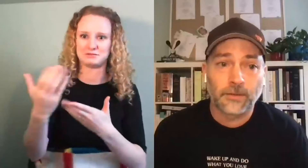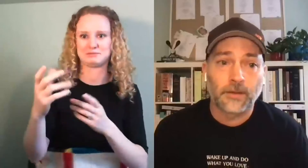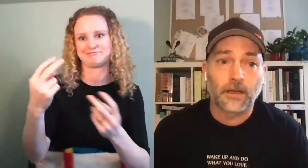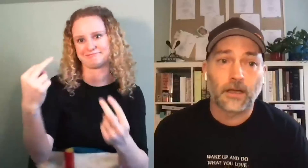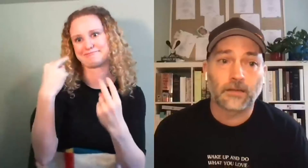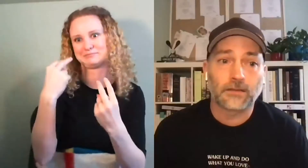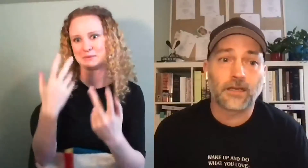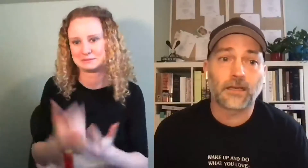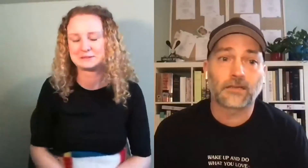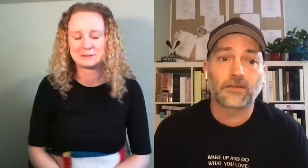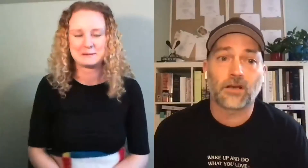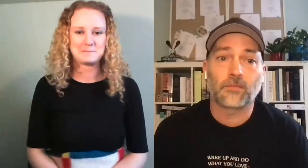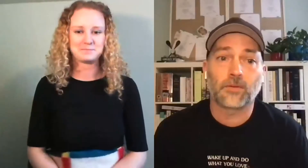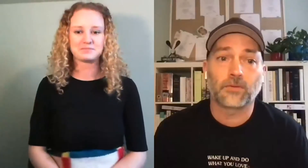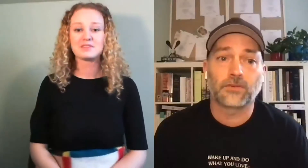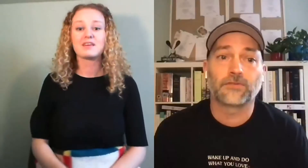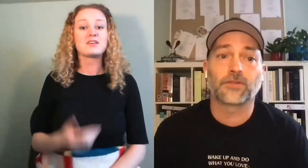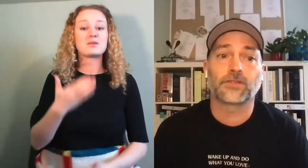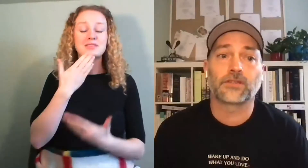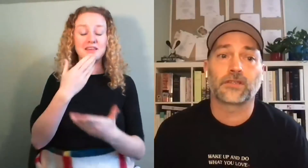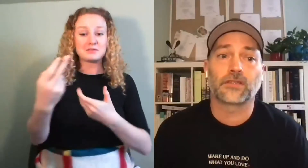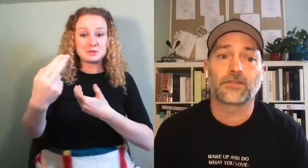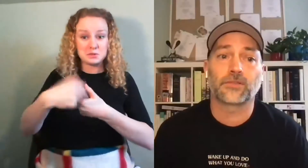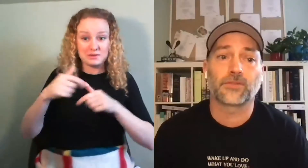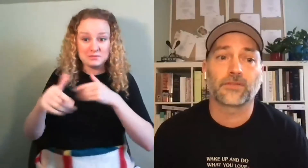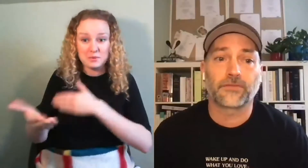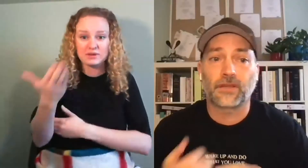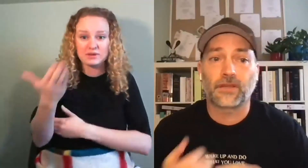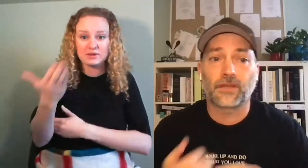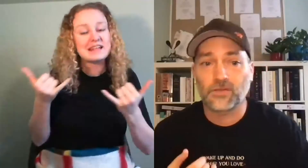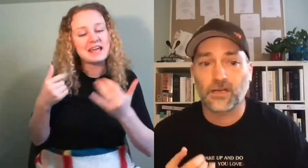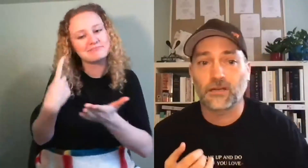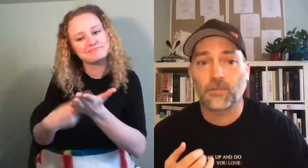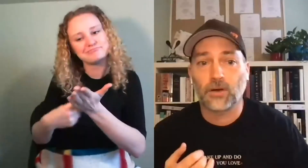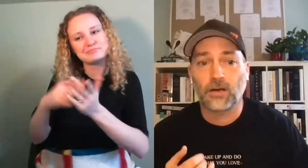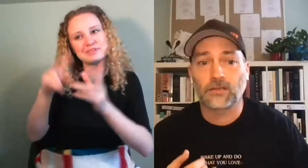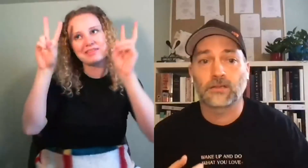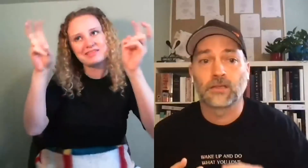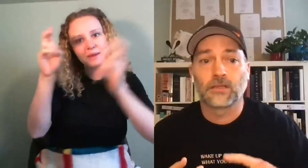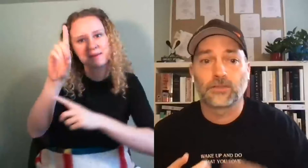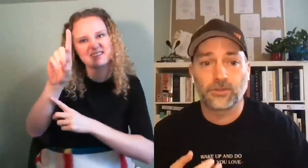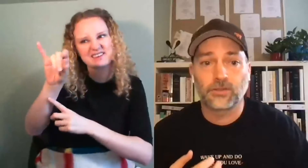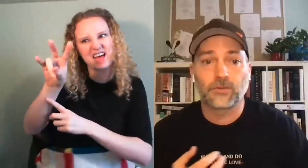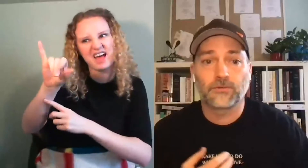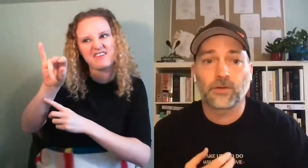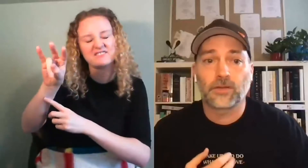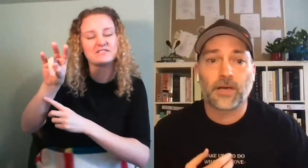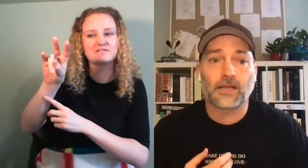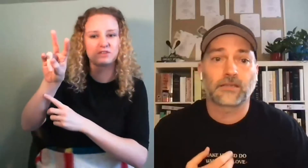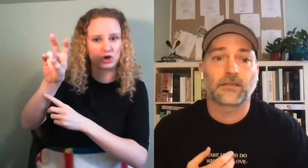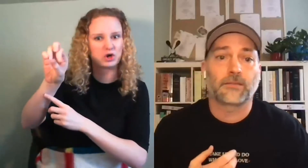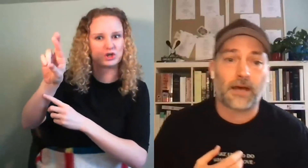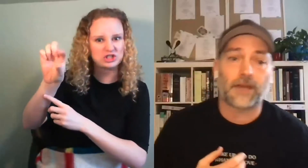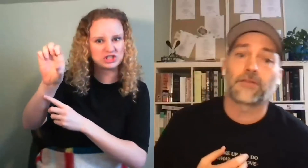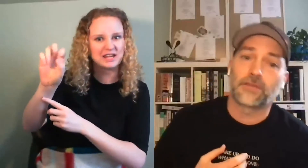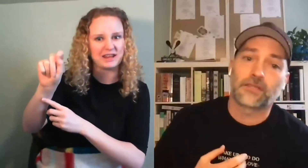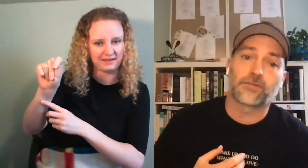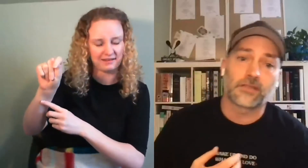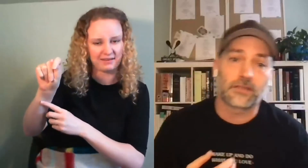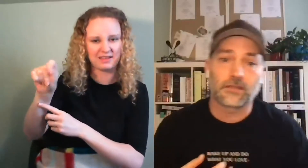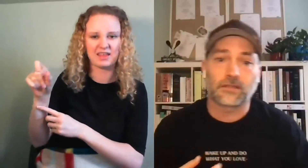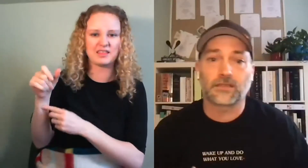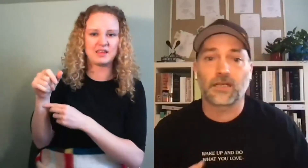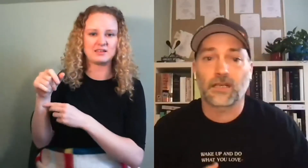me. Today, I'm going to talk about divergence in terms of thinking outside of the box, choosing to avoid the path of